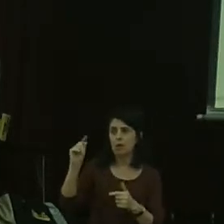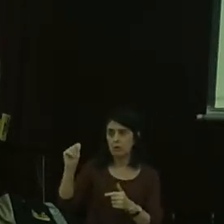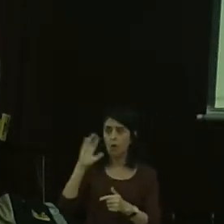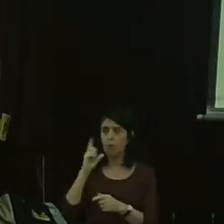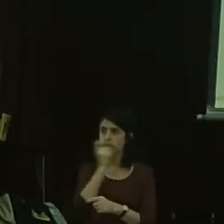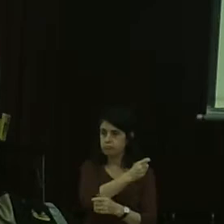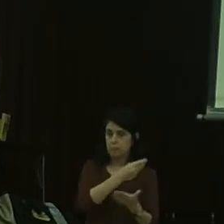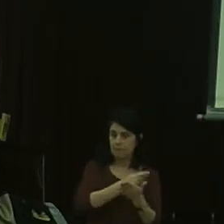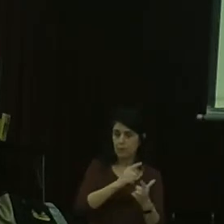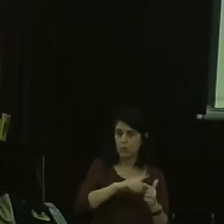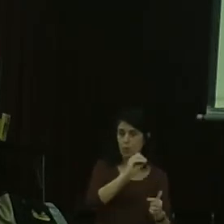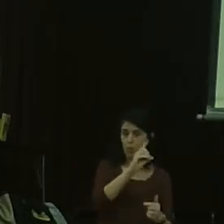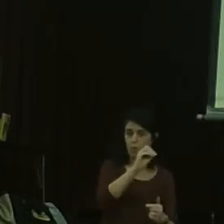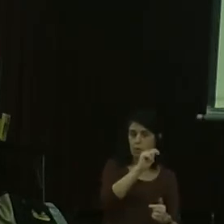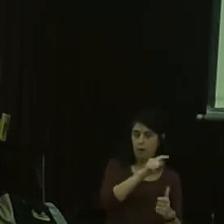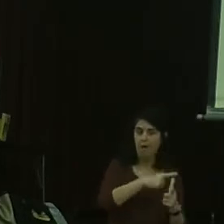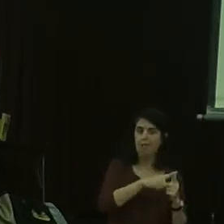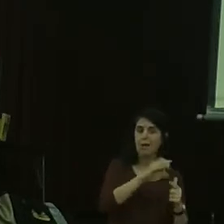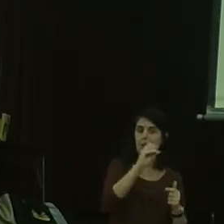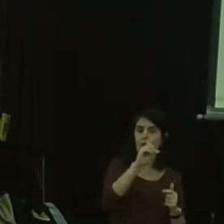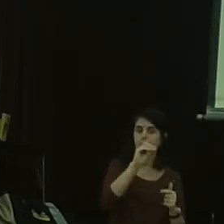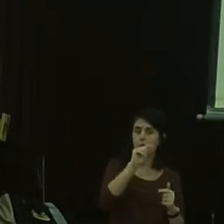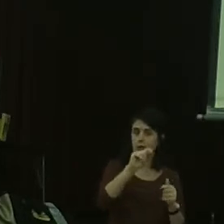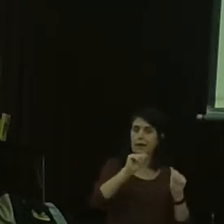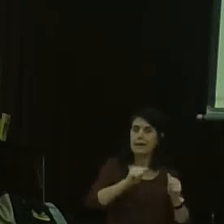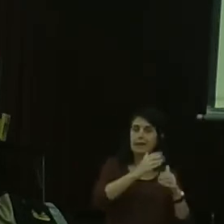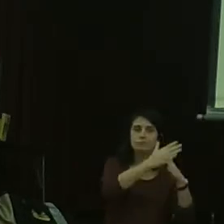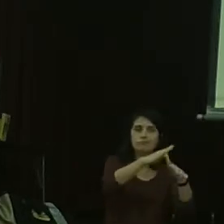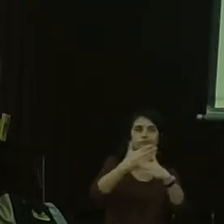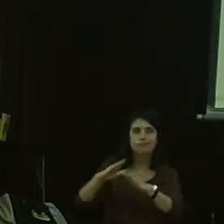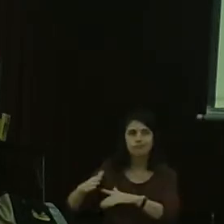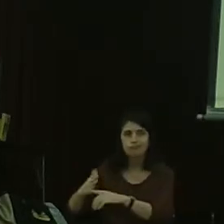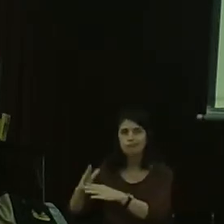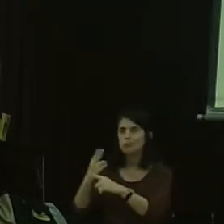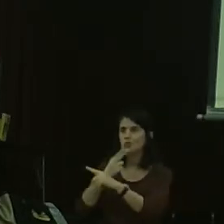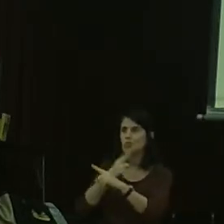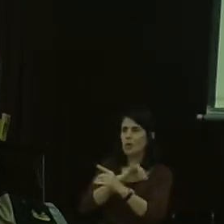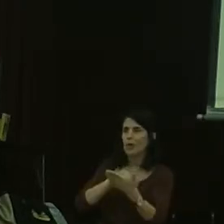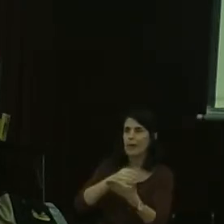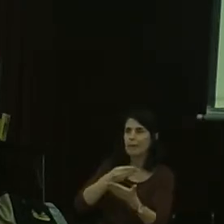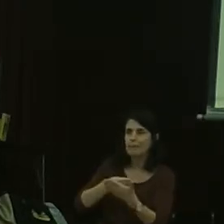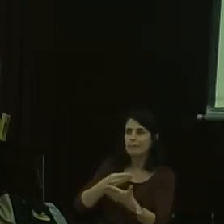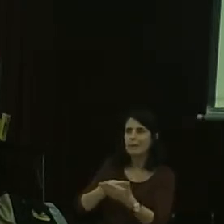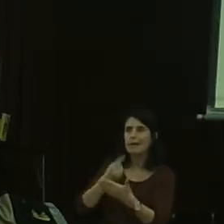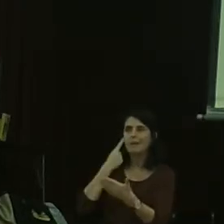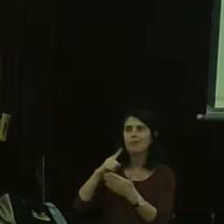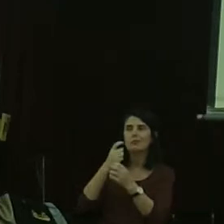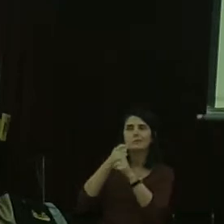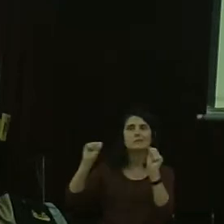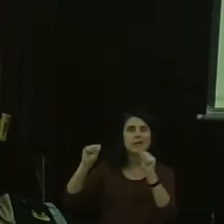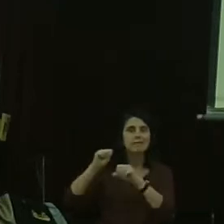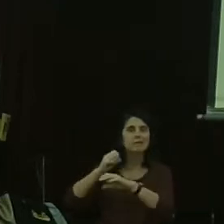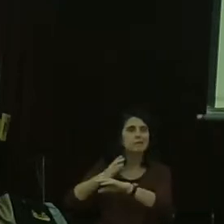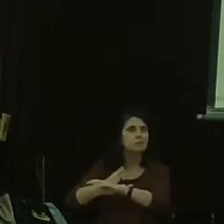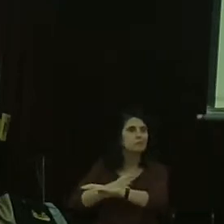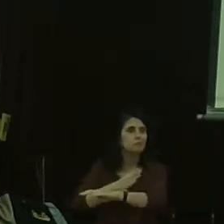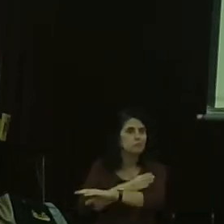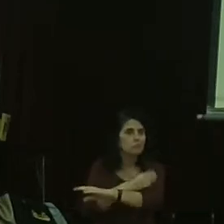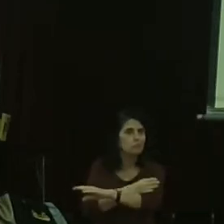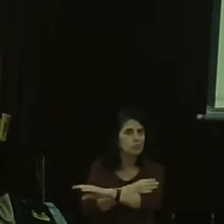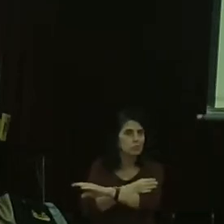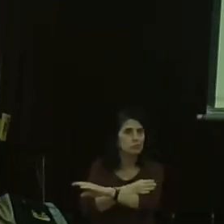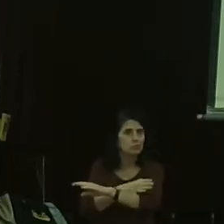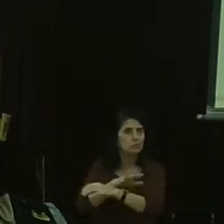that those funds could potentially be used for lighting or other safety improvements along the